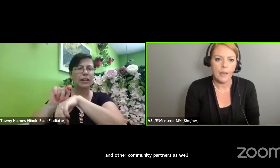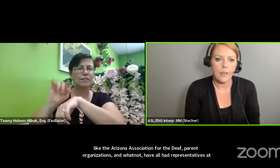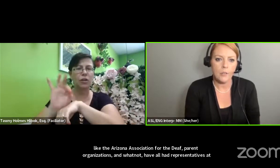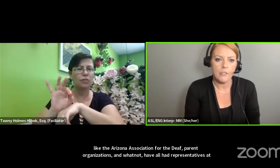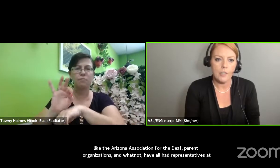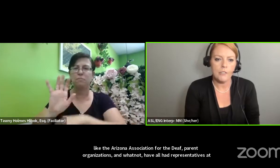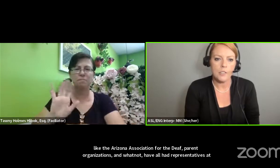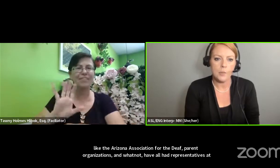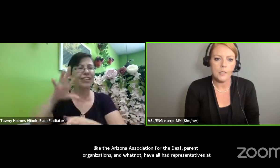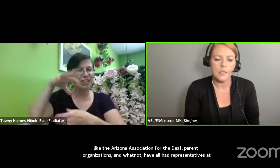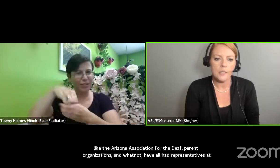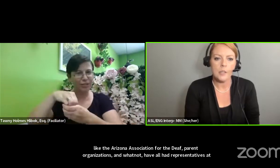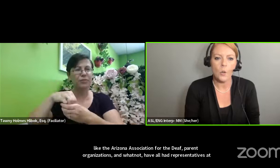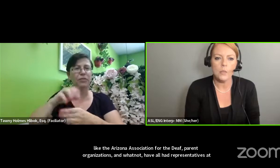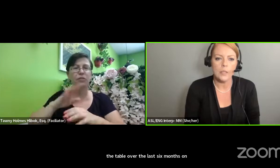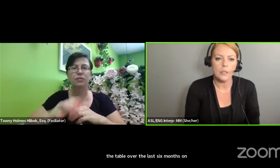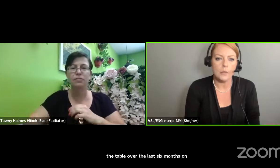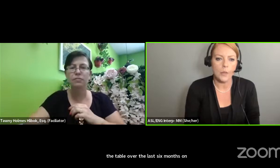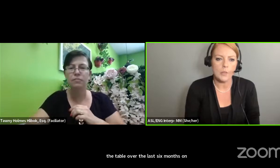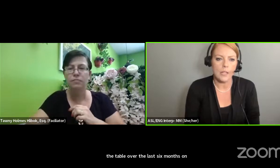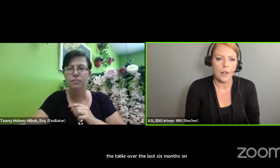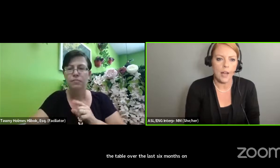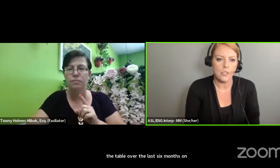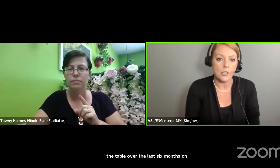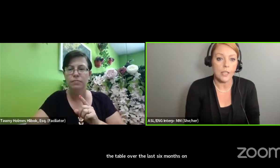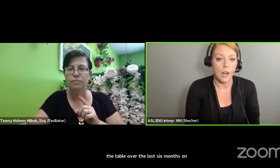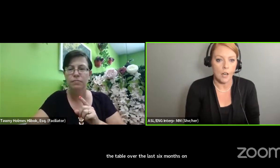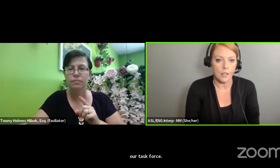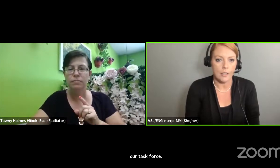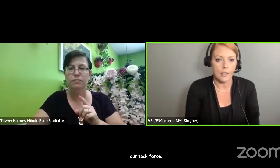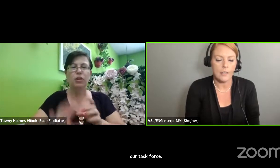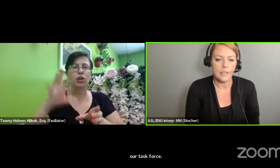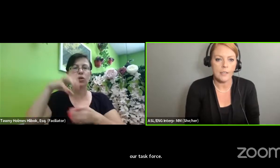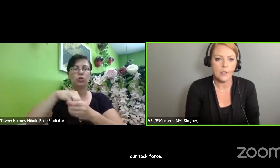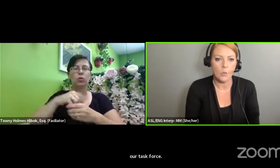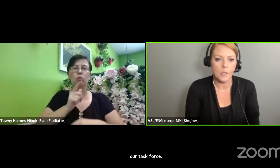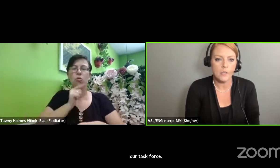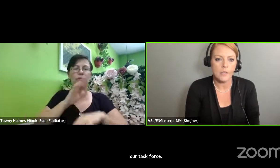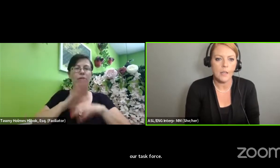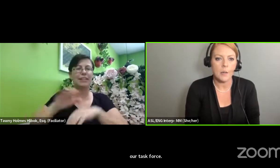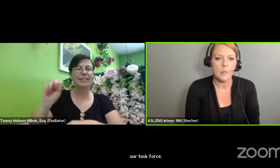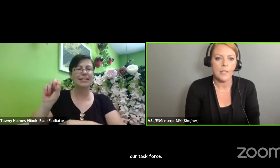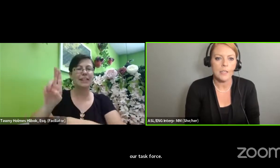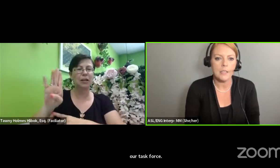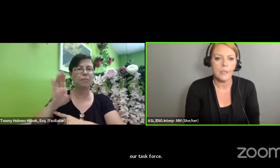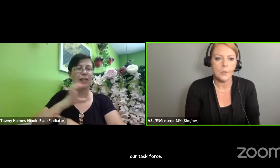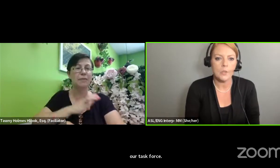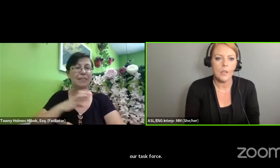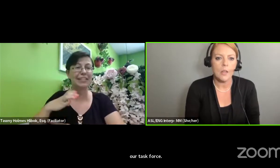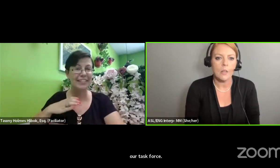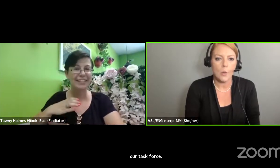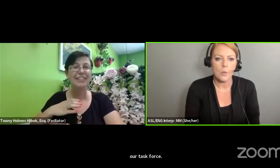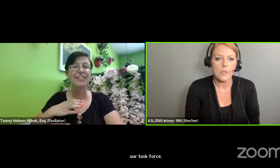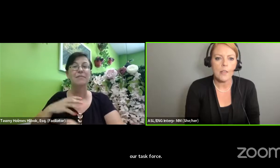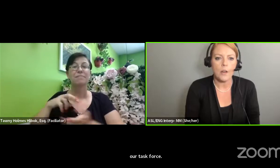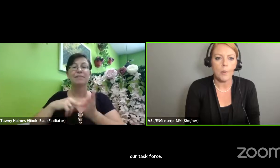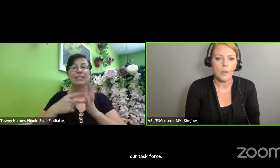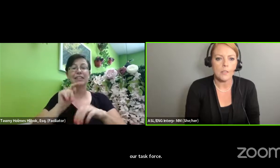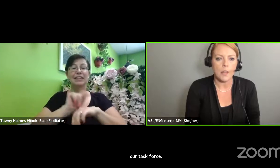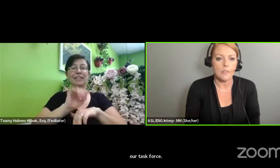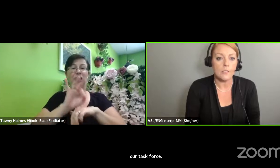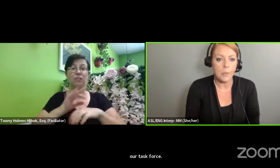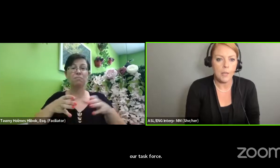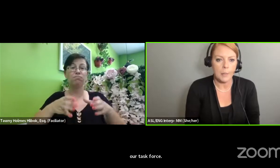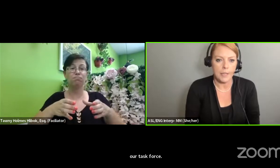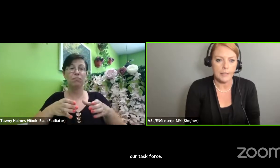Now, that gathering of individuals doesn't only include those that are actually on the task force, but it includes those that are